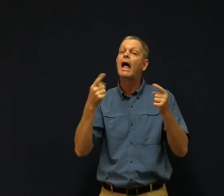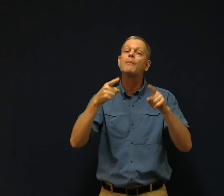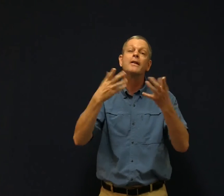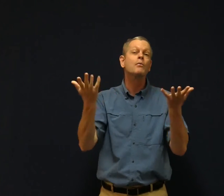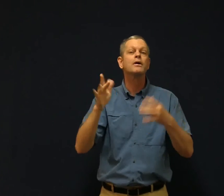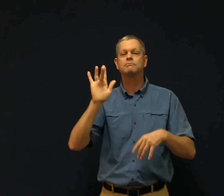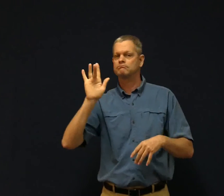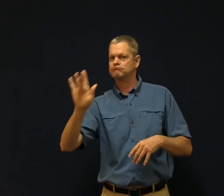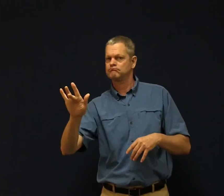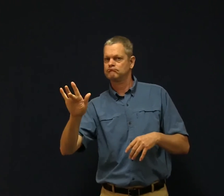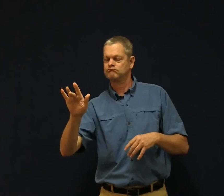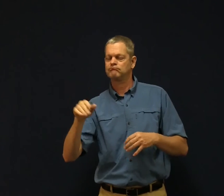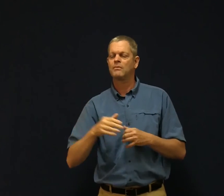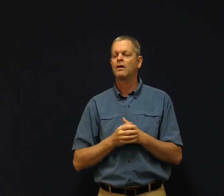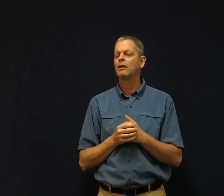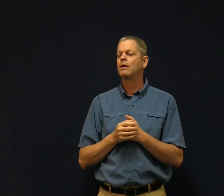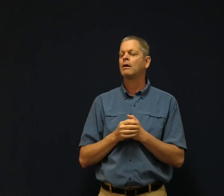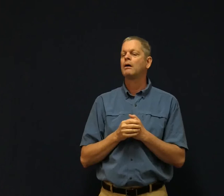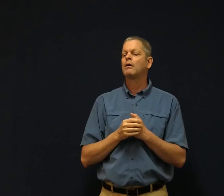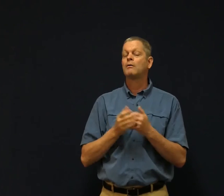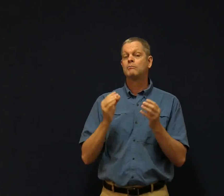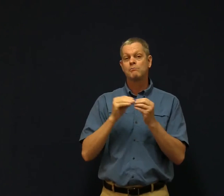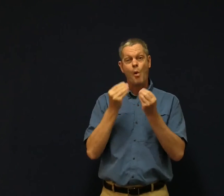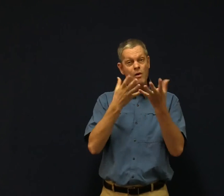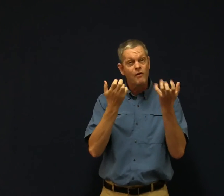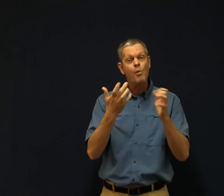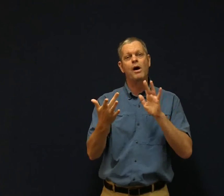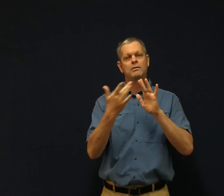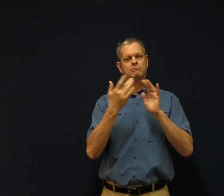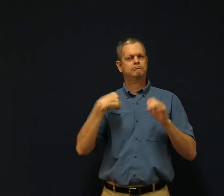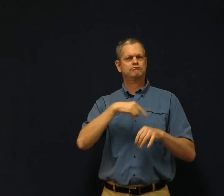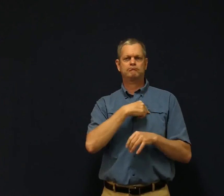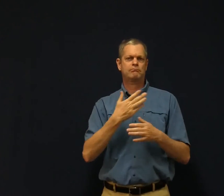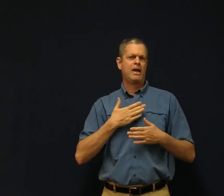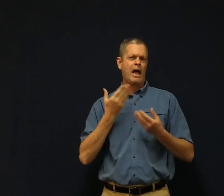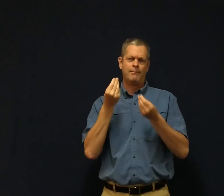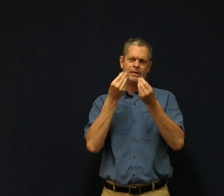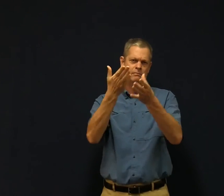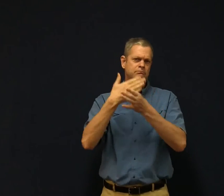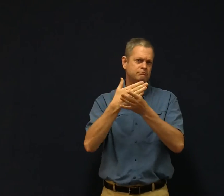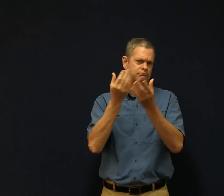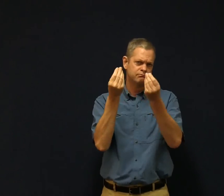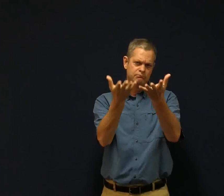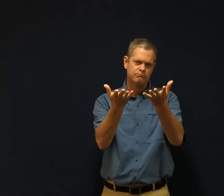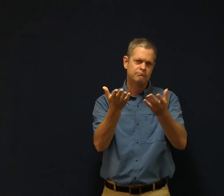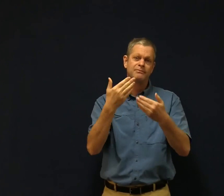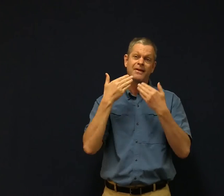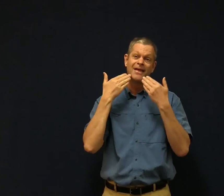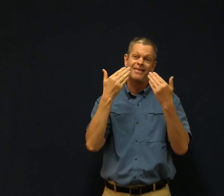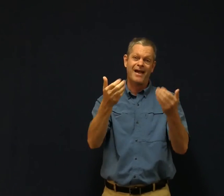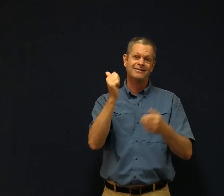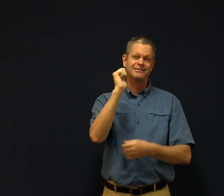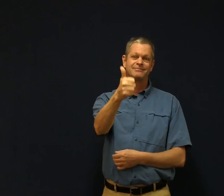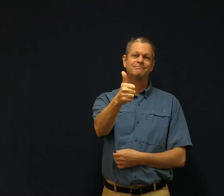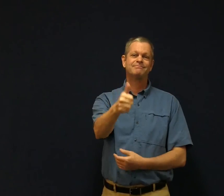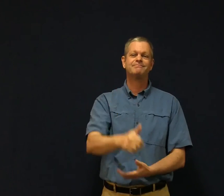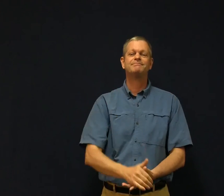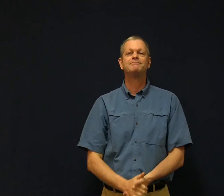public school outreach group, we do have a Facebook page. I invite you to like us and follow us on